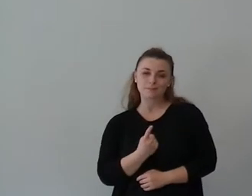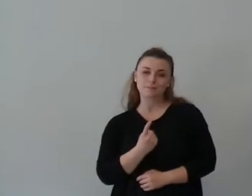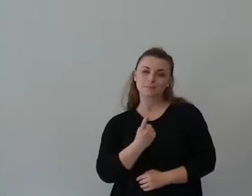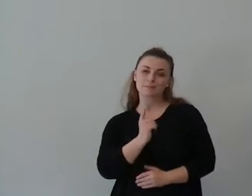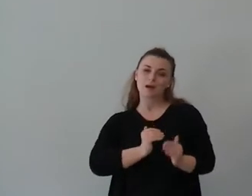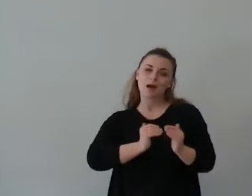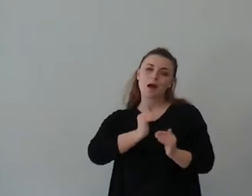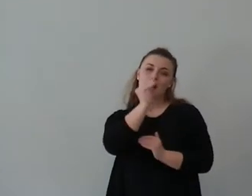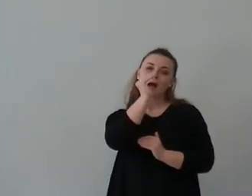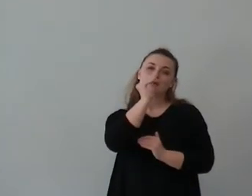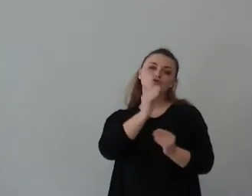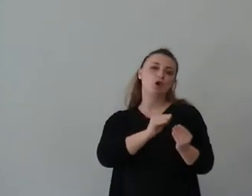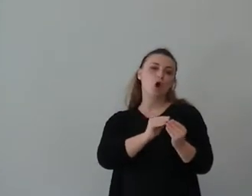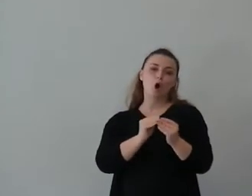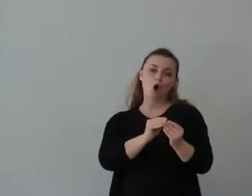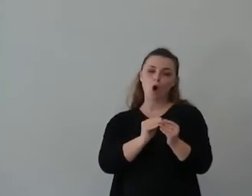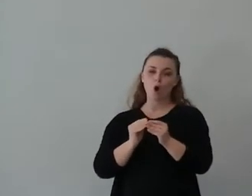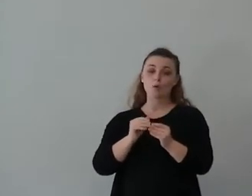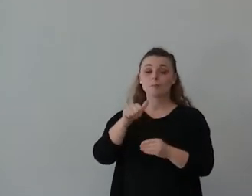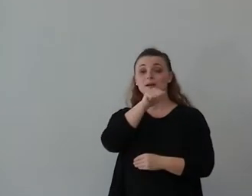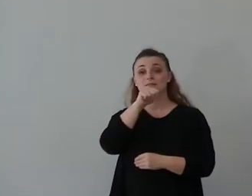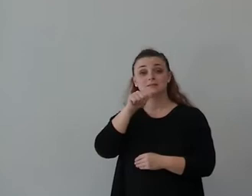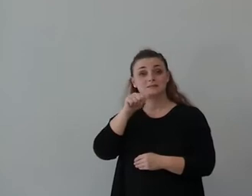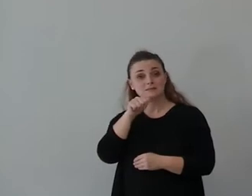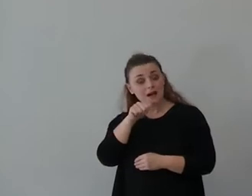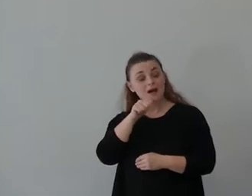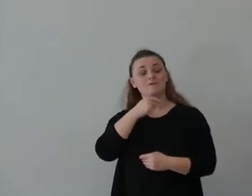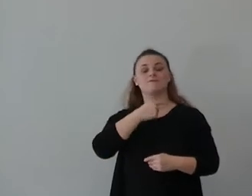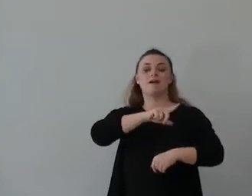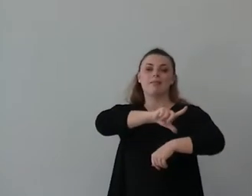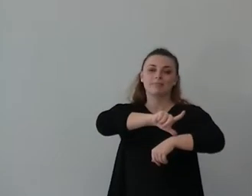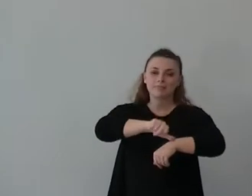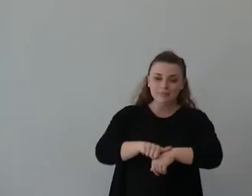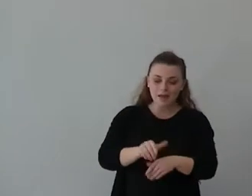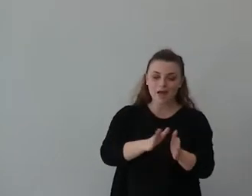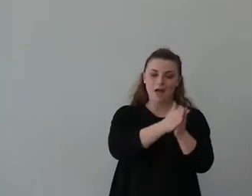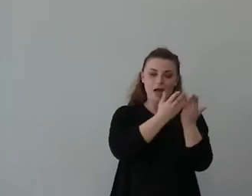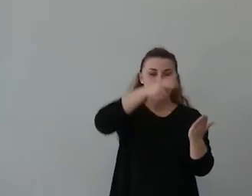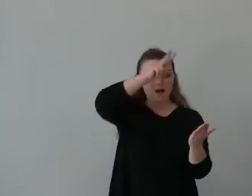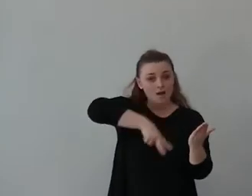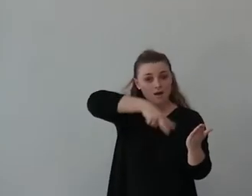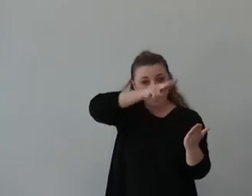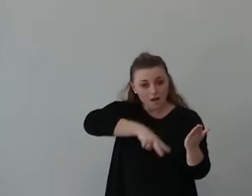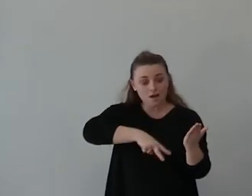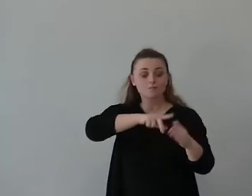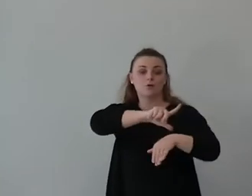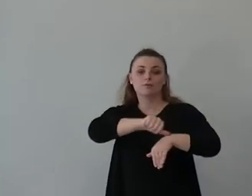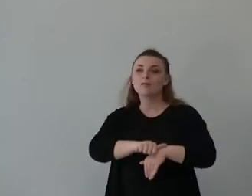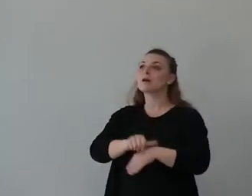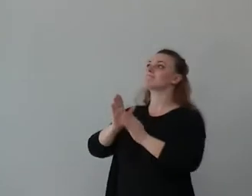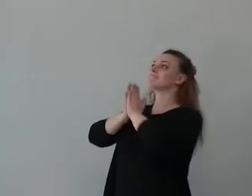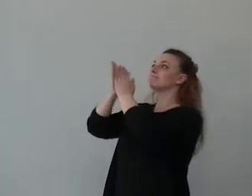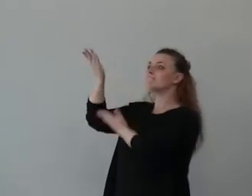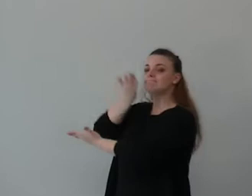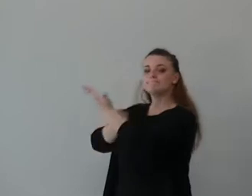through time in His Word. È attraverso tempo passato nella Sua parola. Time with Him. Tempo passato con Lui. And in